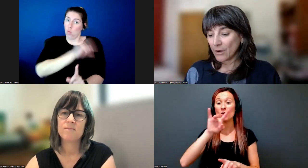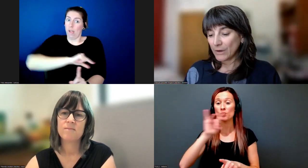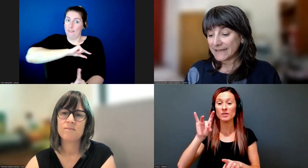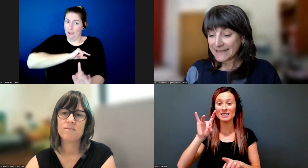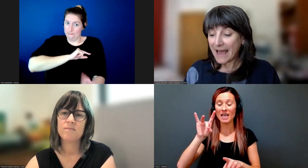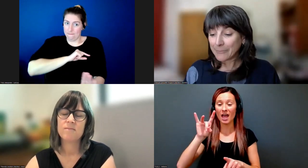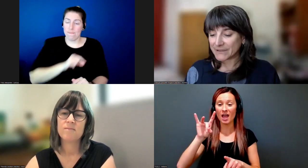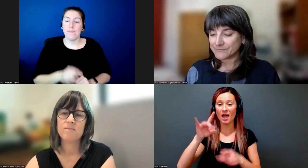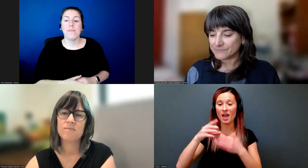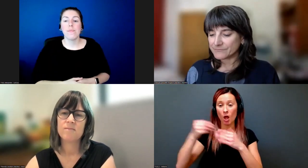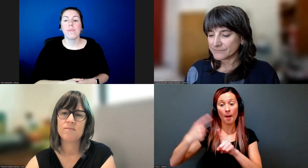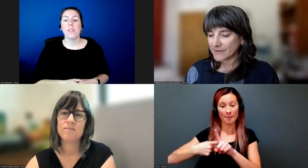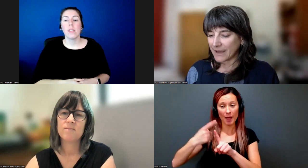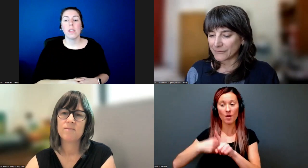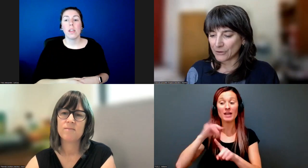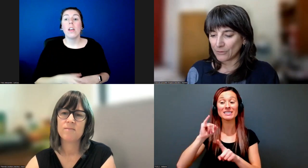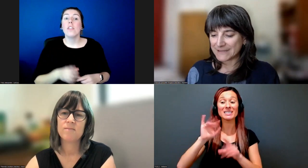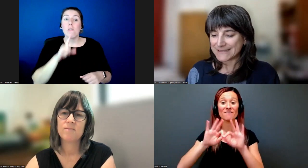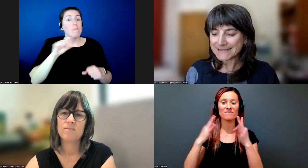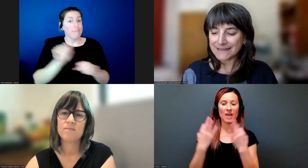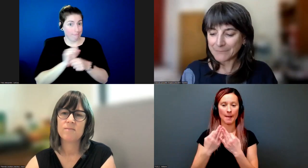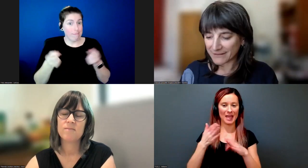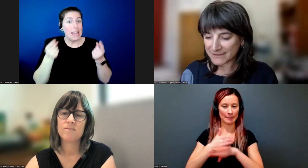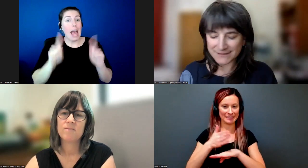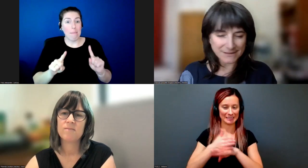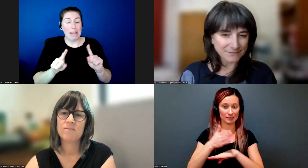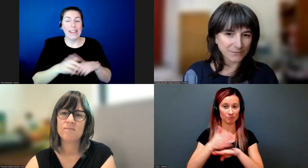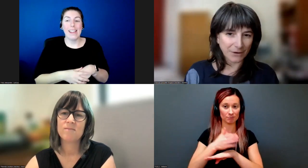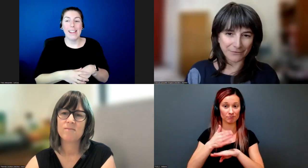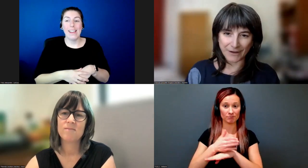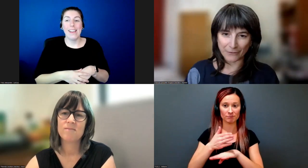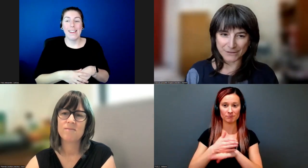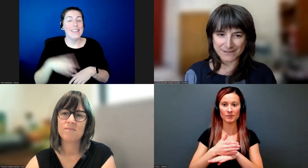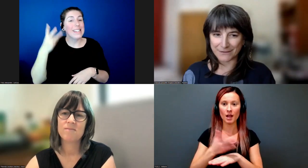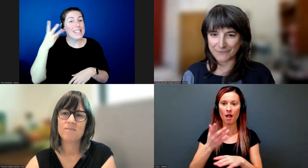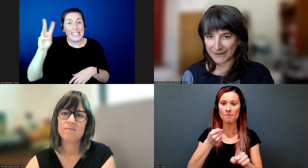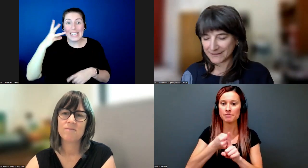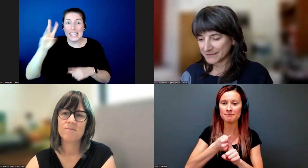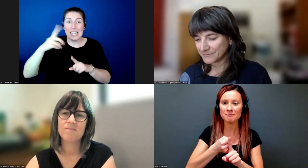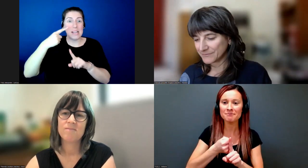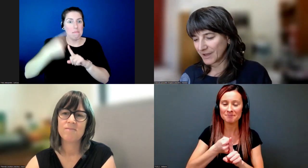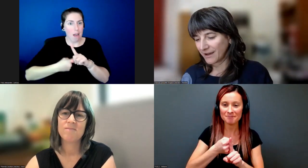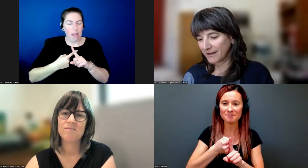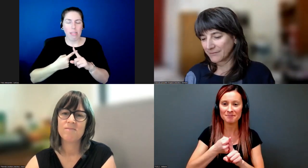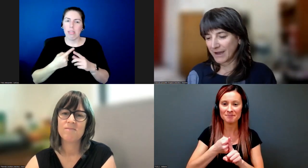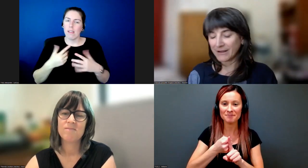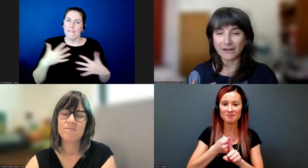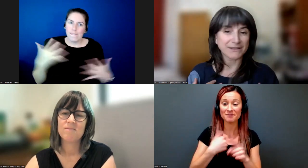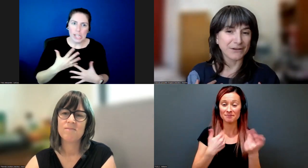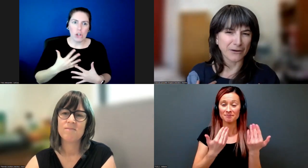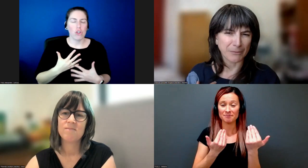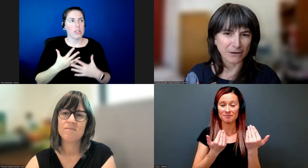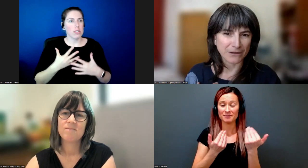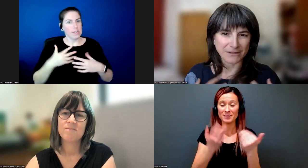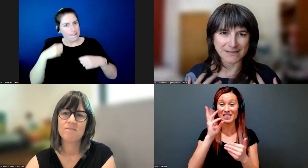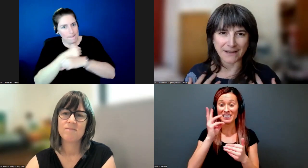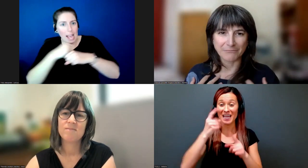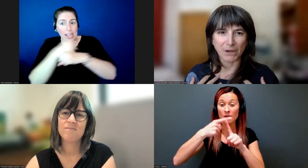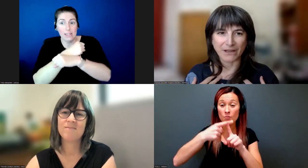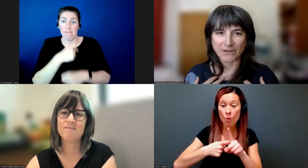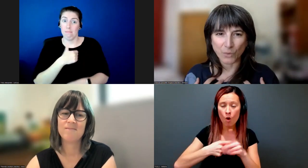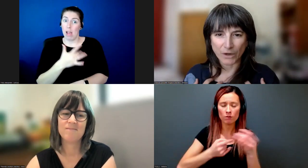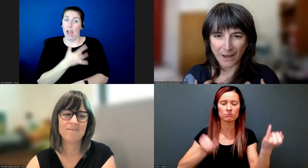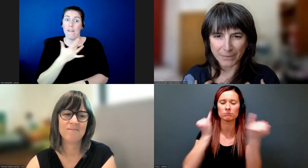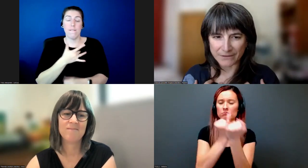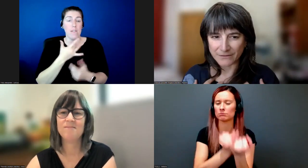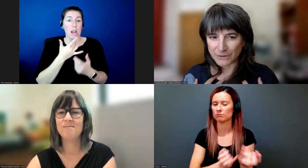So it did happen after only 16 months of fierce fight. I call it a near miracle because I didn't believe